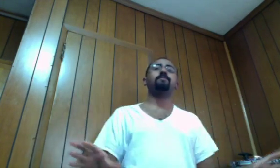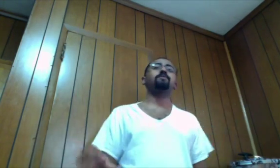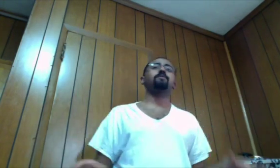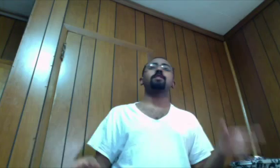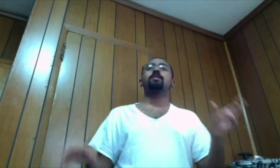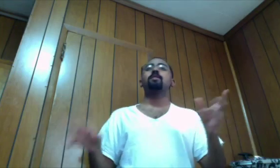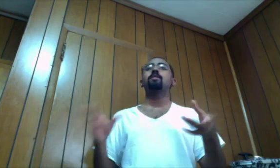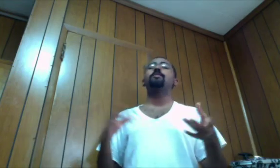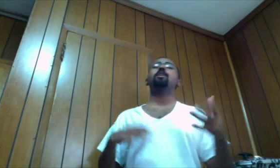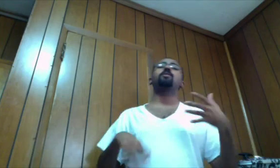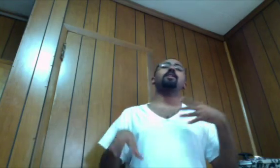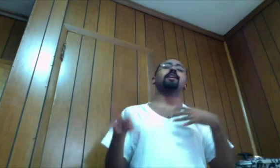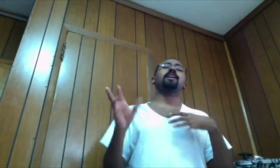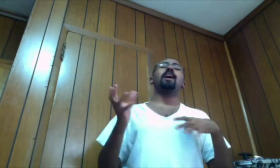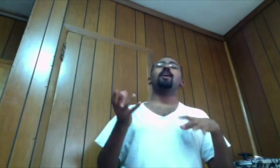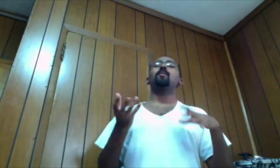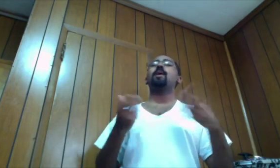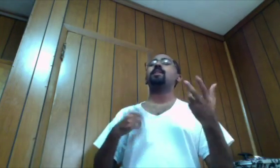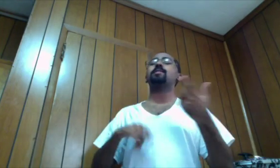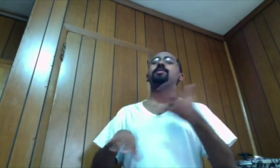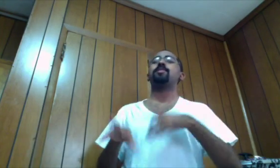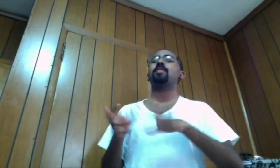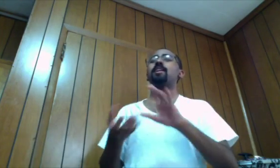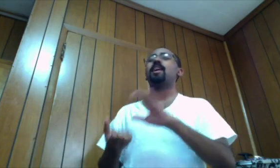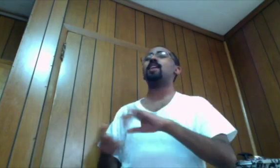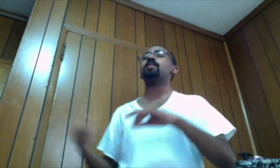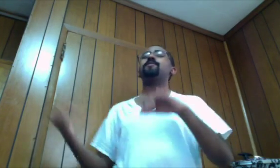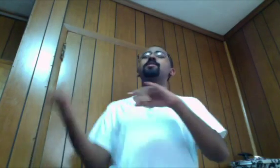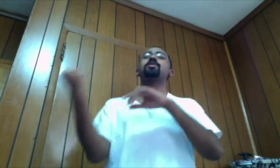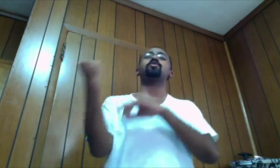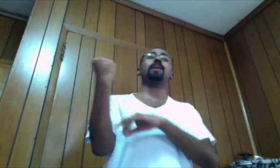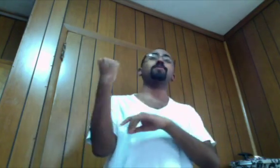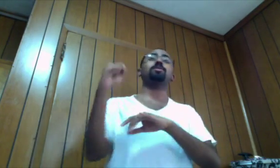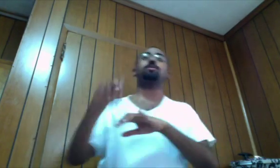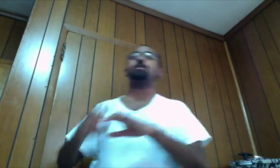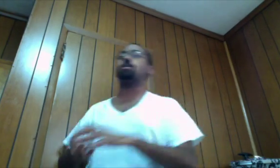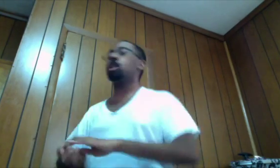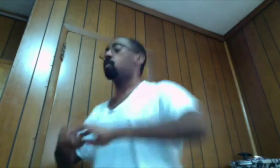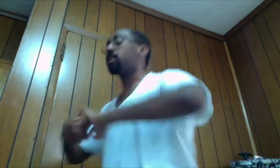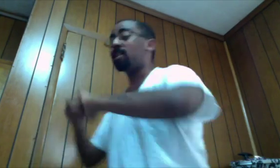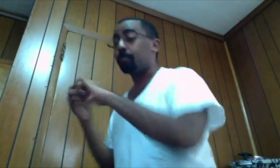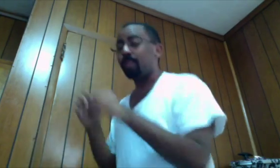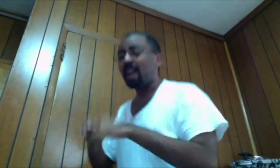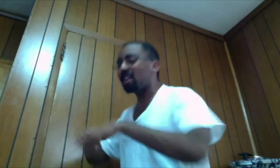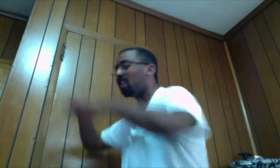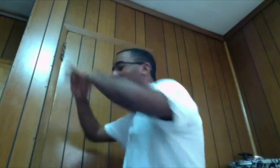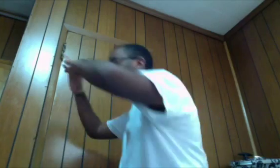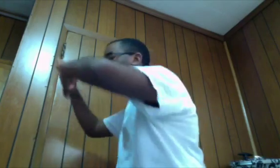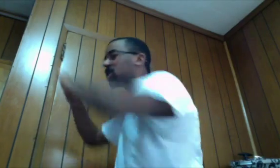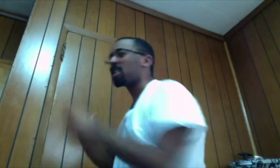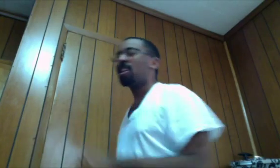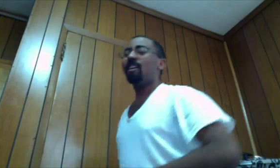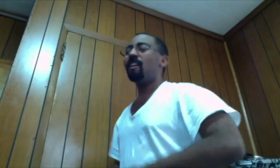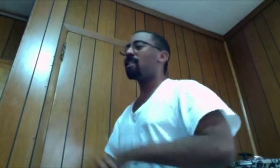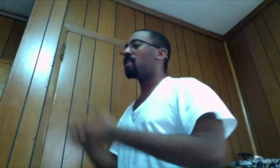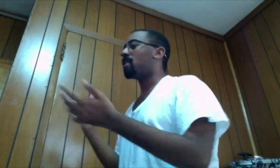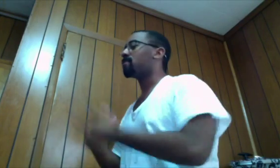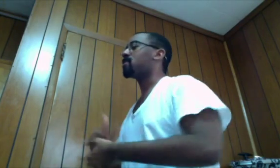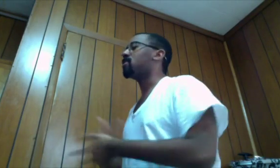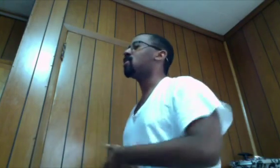improved. The whole part where, like, Weiss created, like, an ice fist to trap the two dudes with that black kung fu chick all on, yo, what's